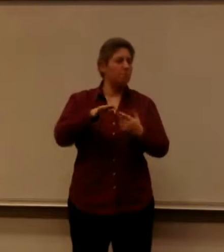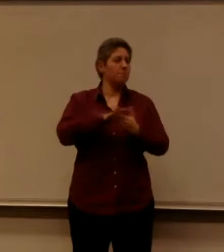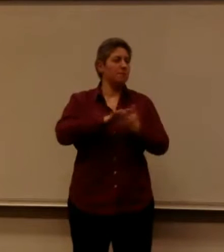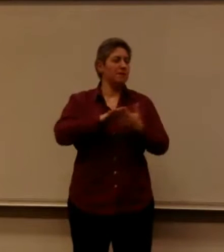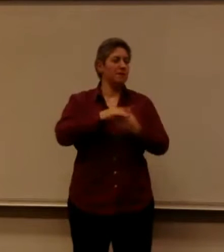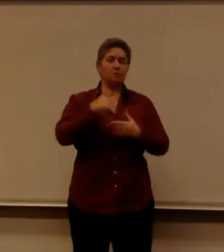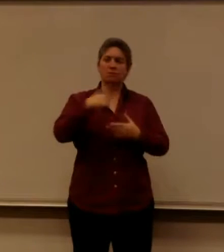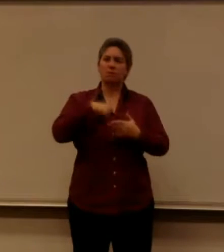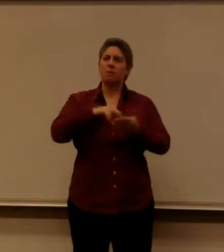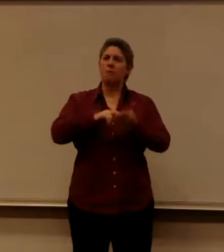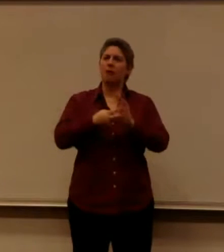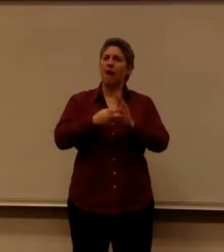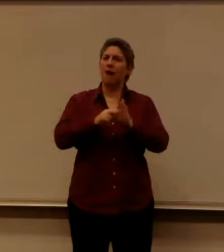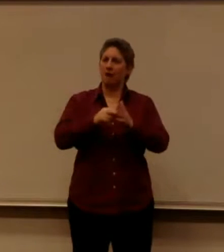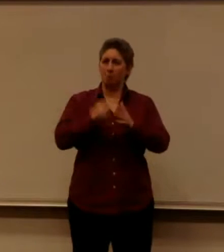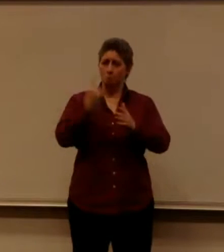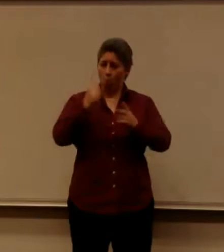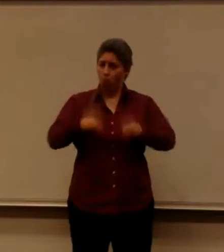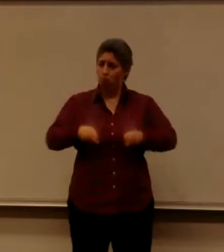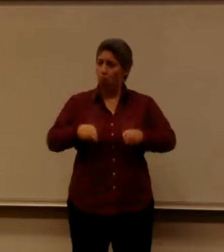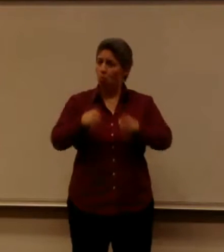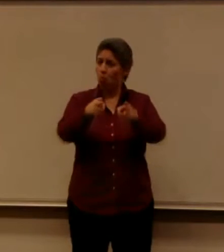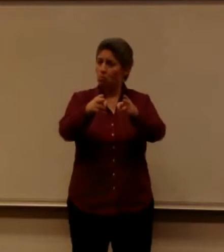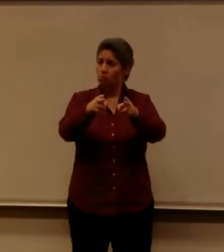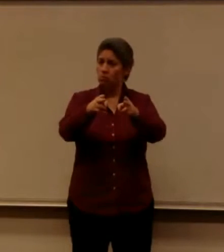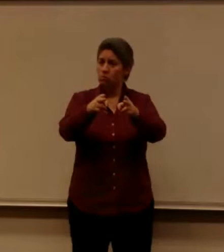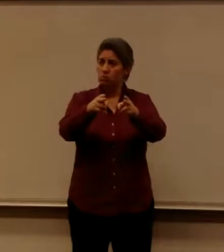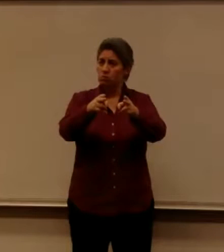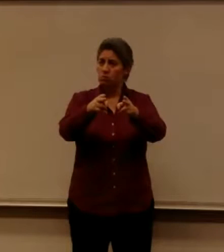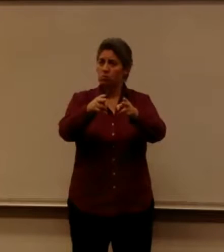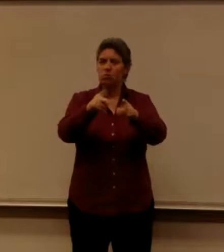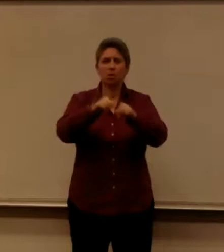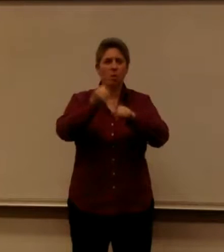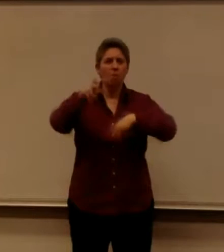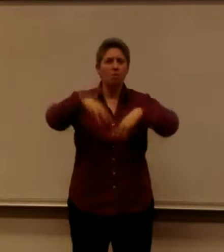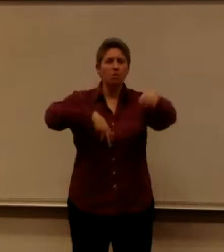Our hearts are there for the community and for BSL.